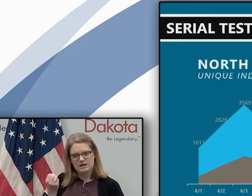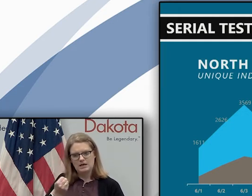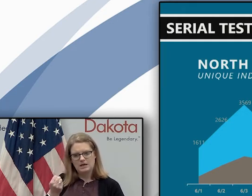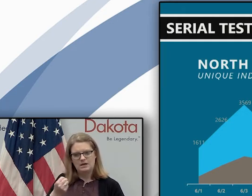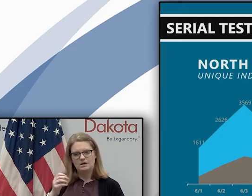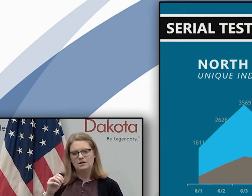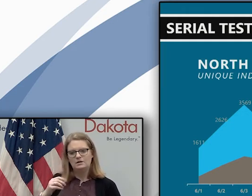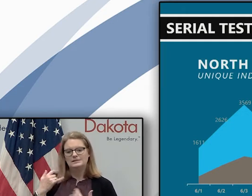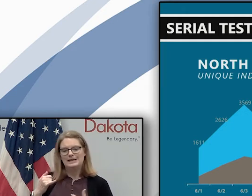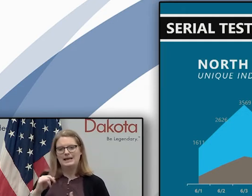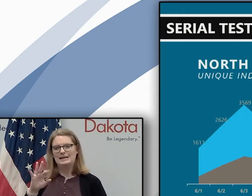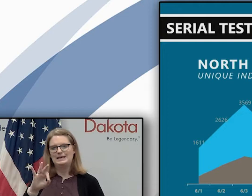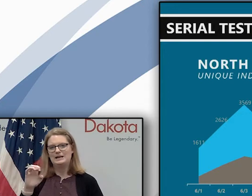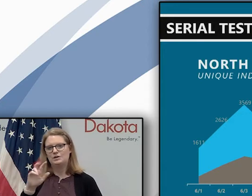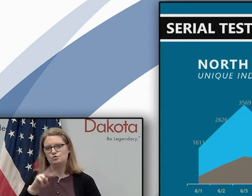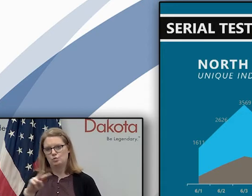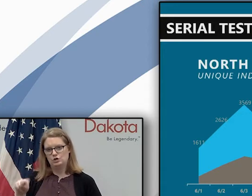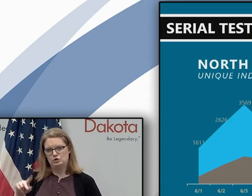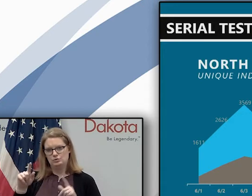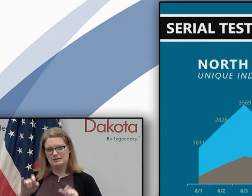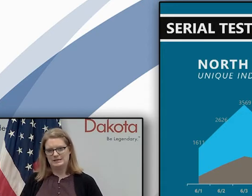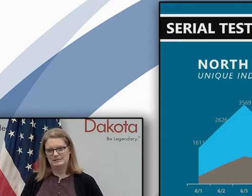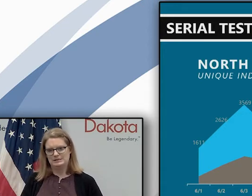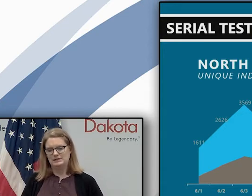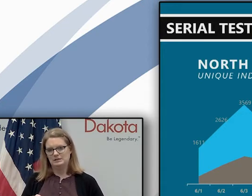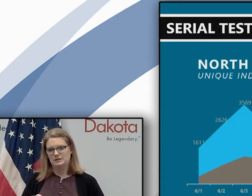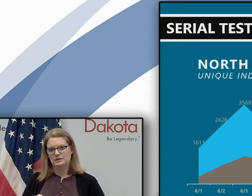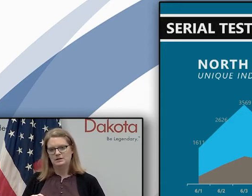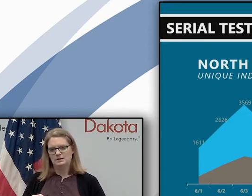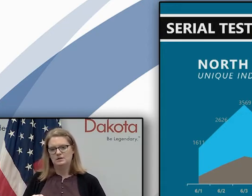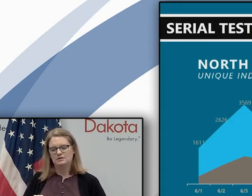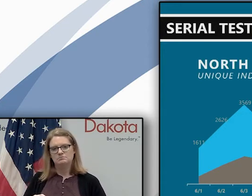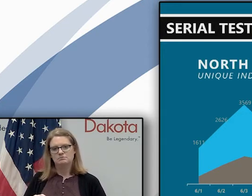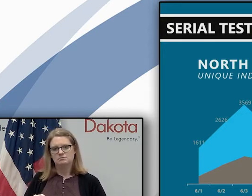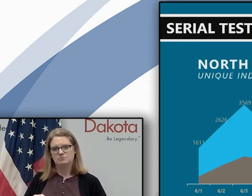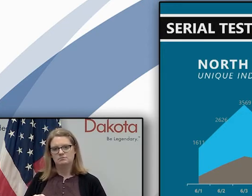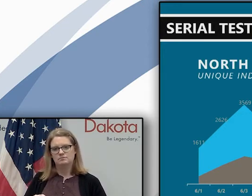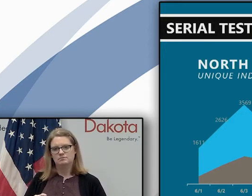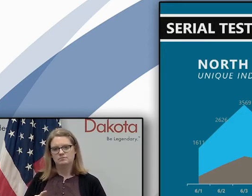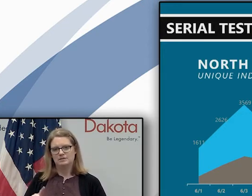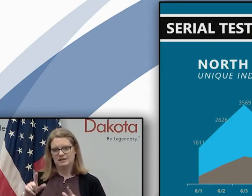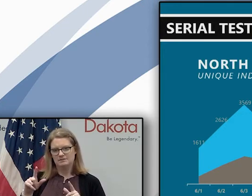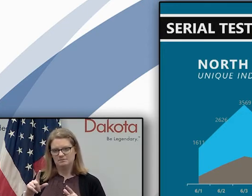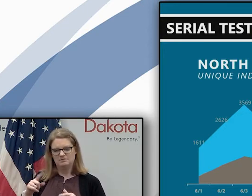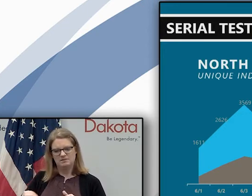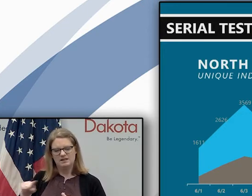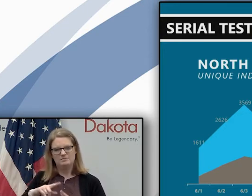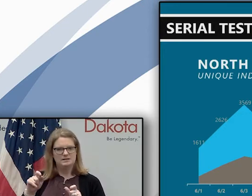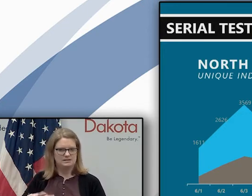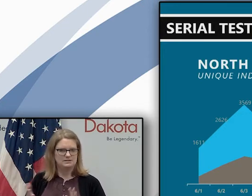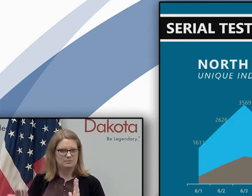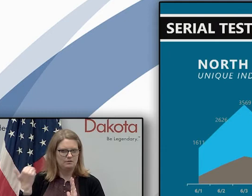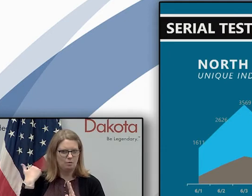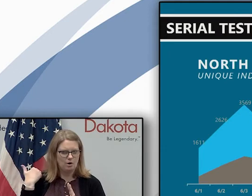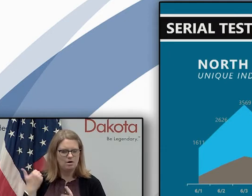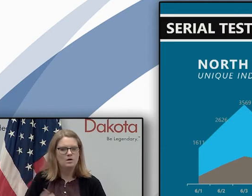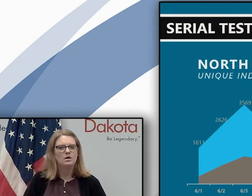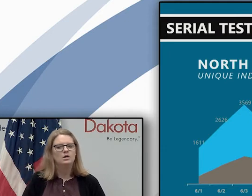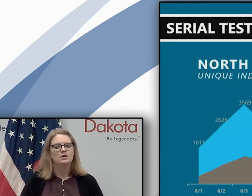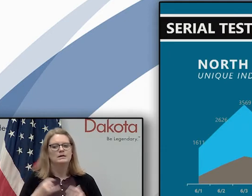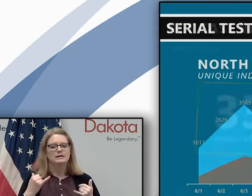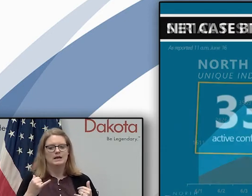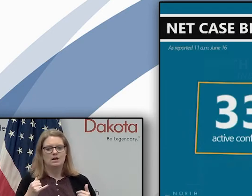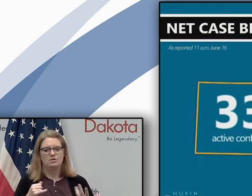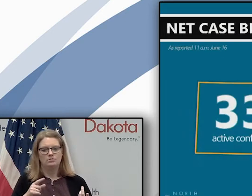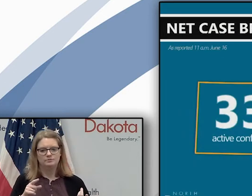And 922 people were tested. Our serial tests were ones that we had tested previously. On the net